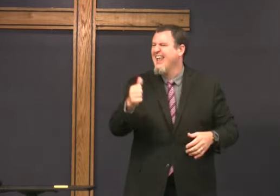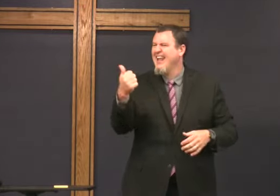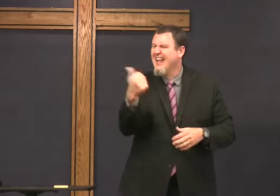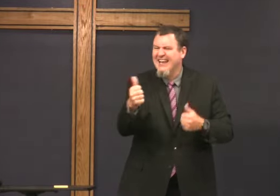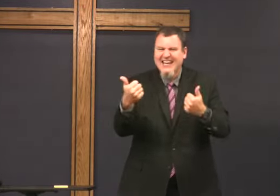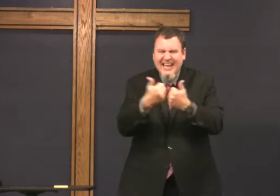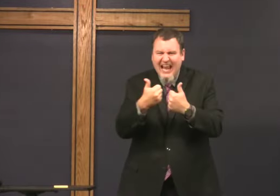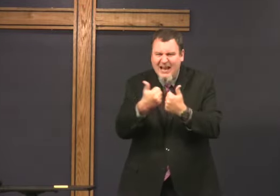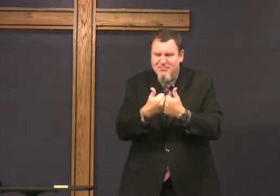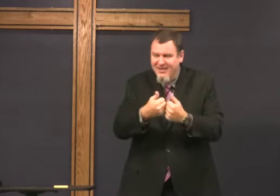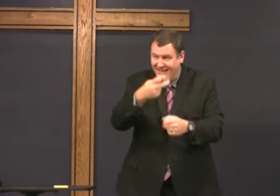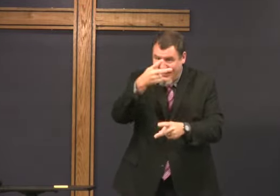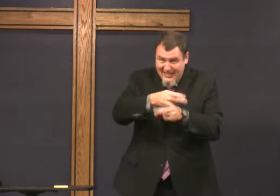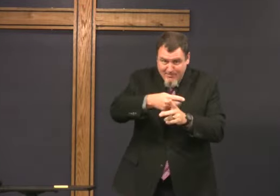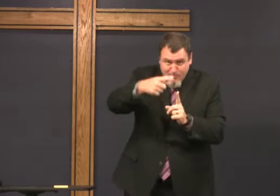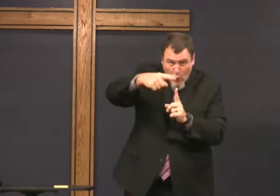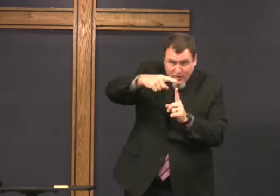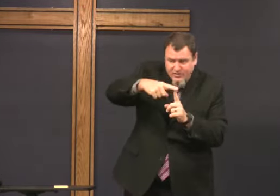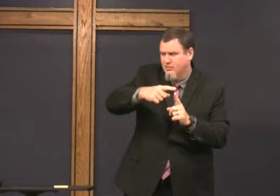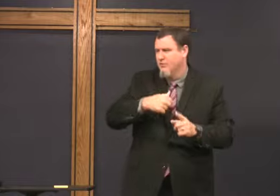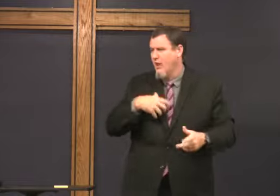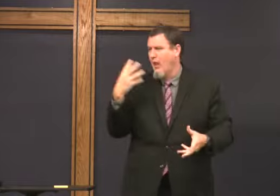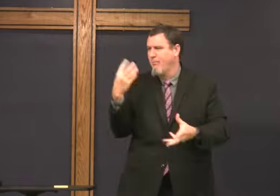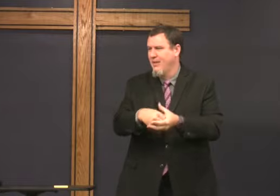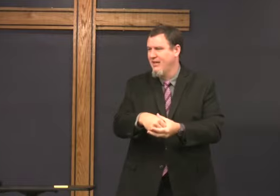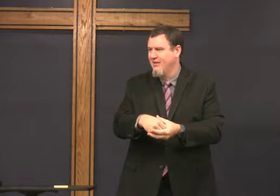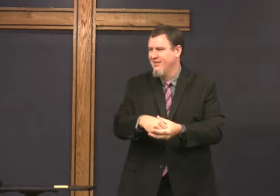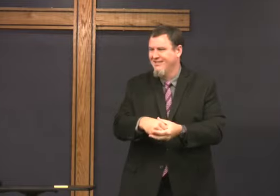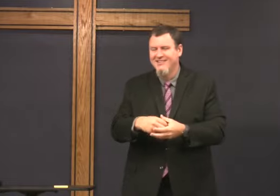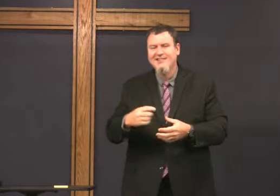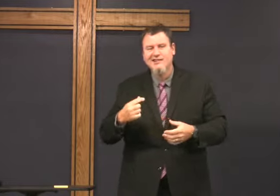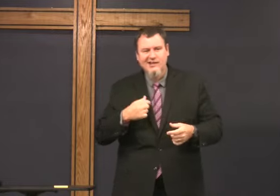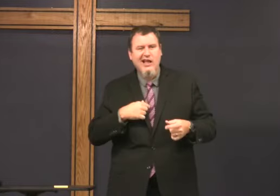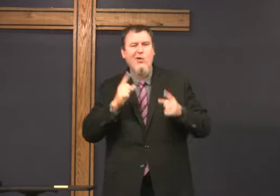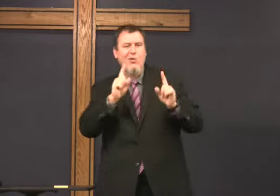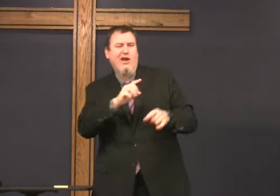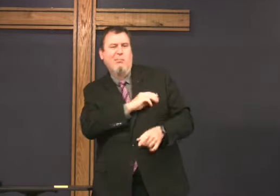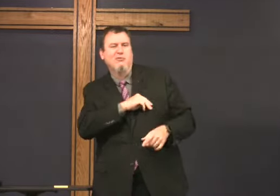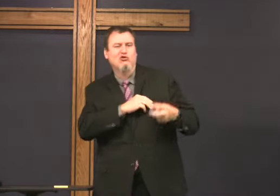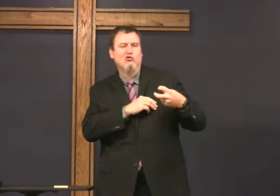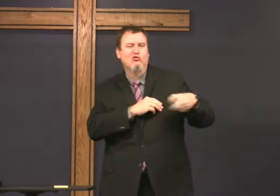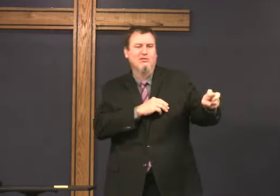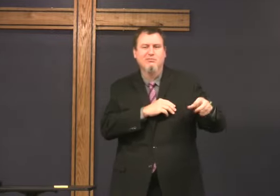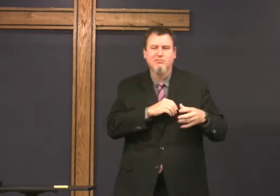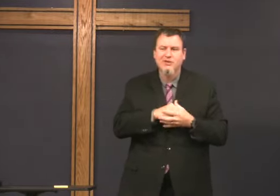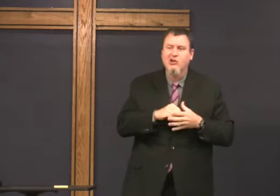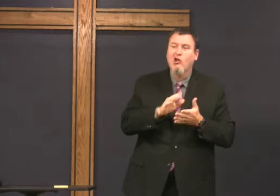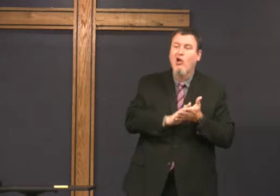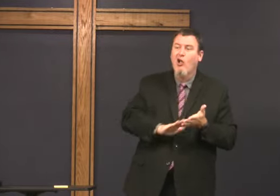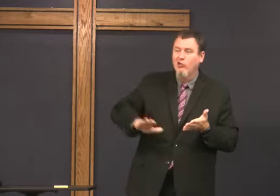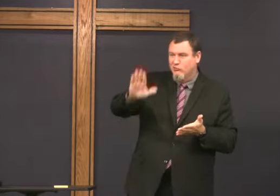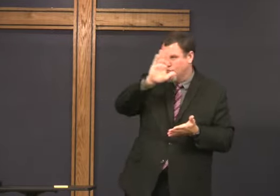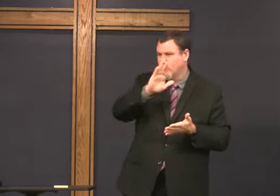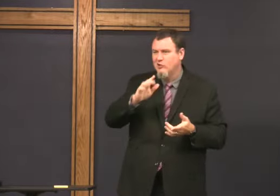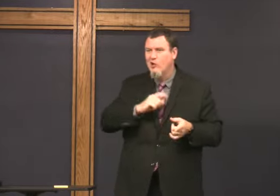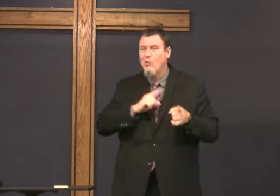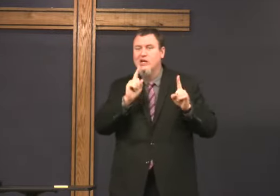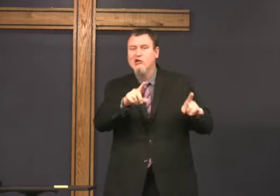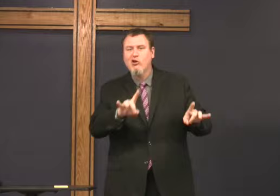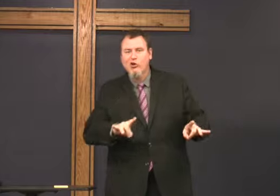If there's competition, I'm in. Games, I like to keep point. I like to be involved. I went on a mission trip in